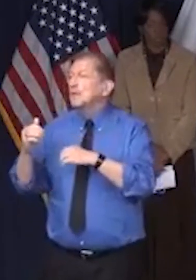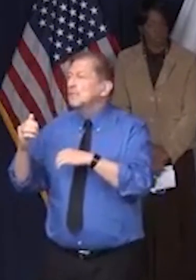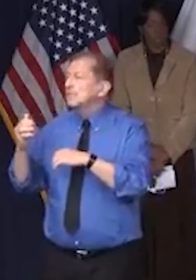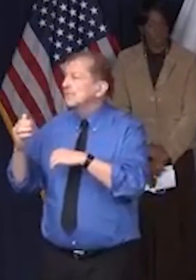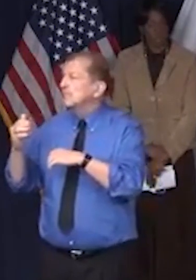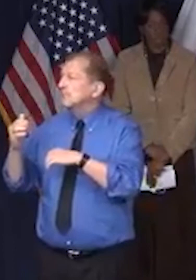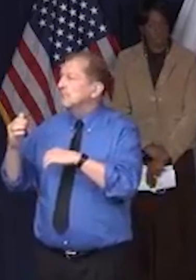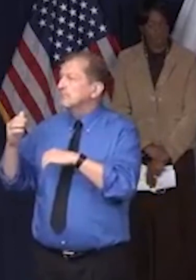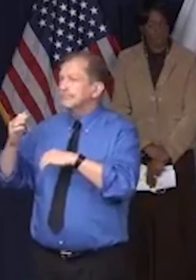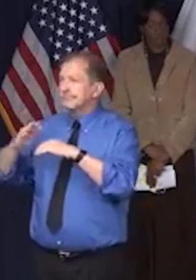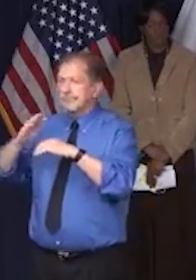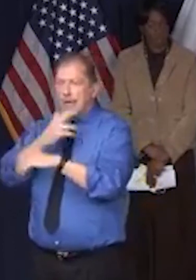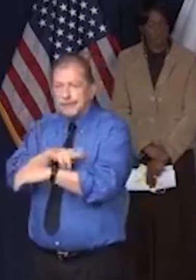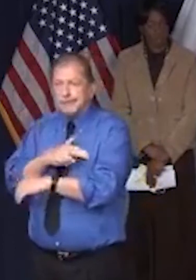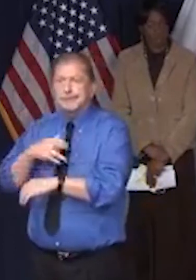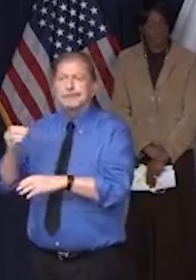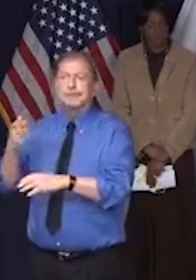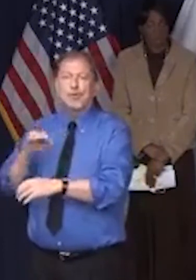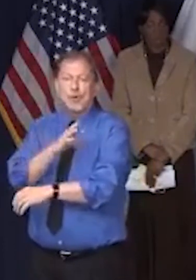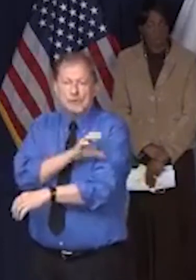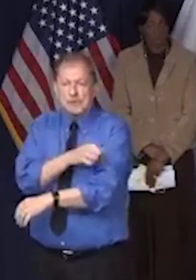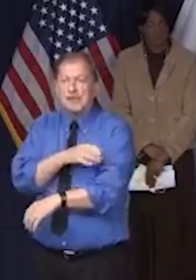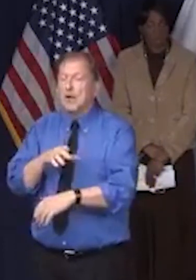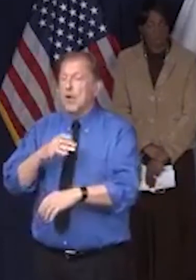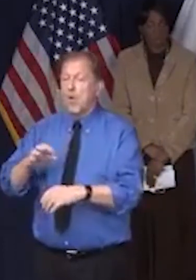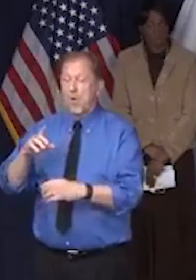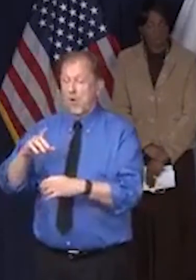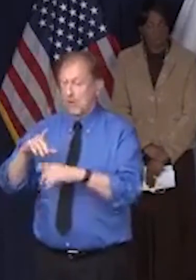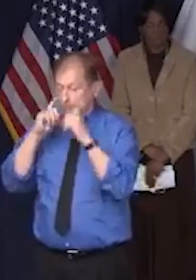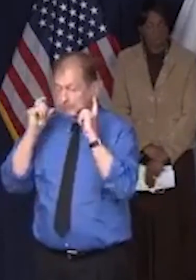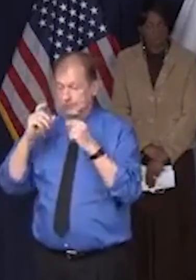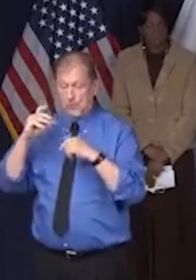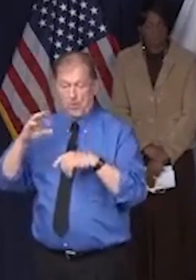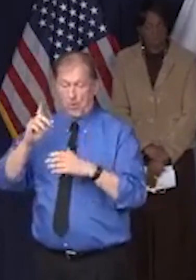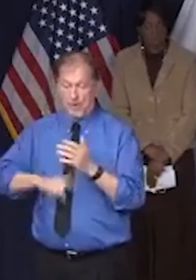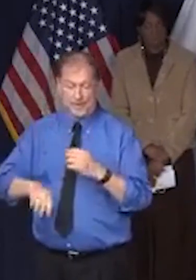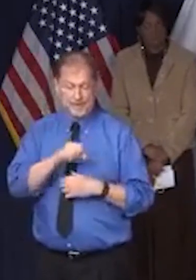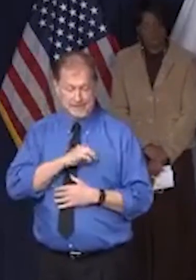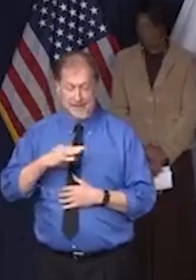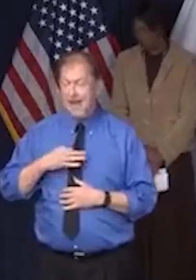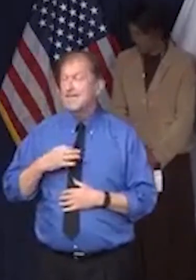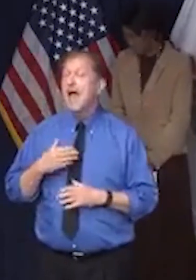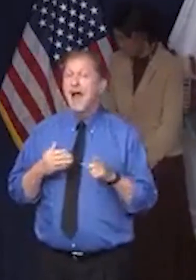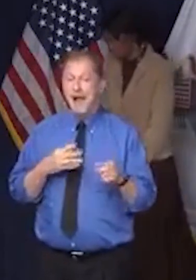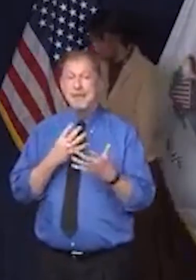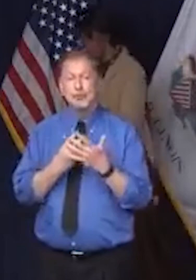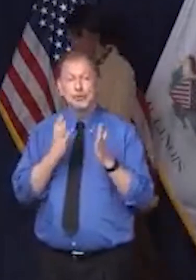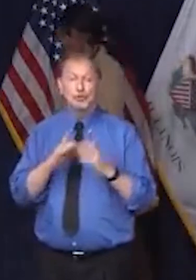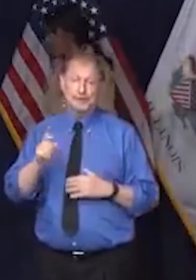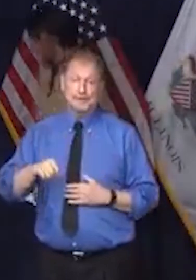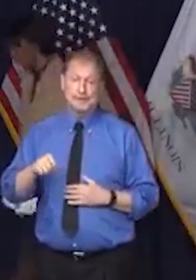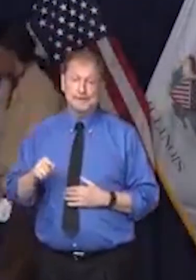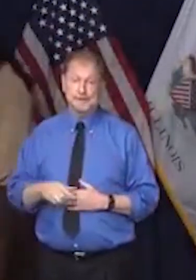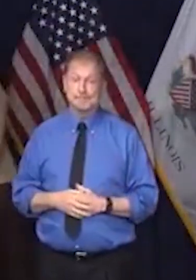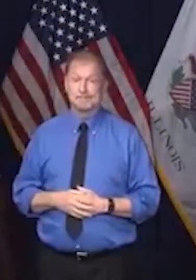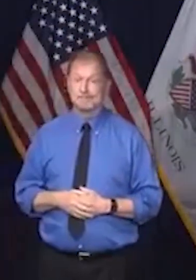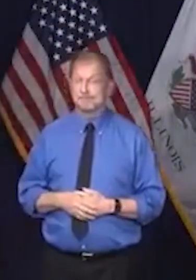facilities available to the staff and to the inmates themselves. All right, thank you, everyone. Yep, thank you.